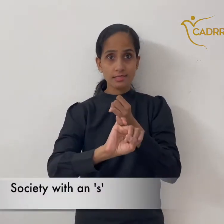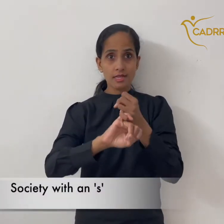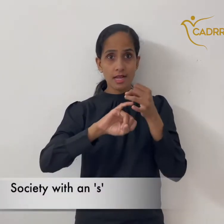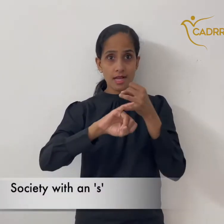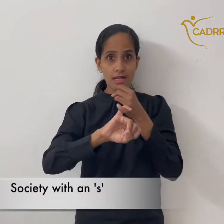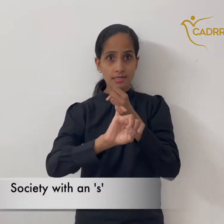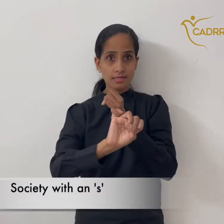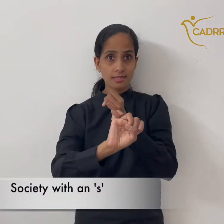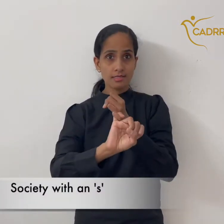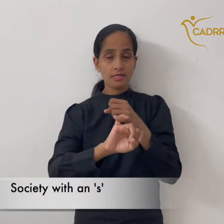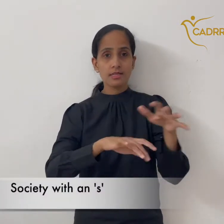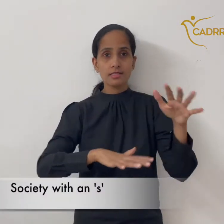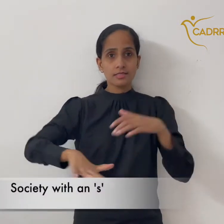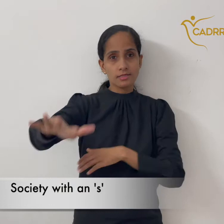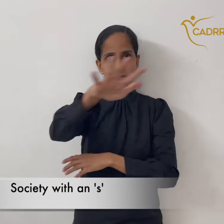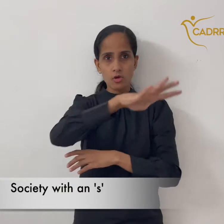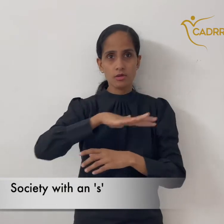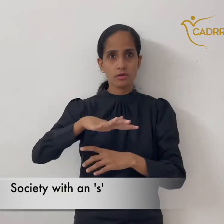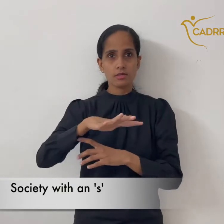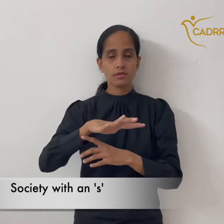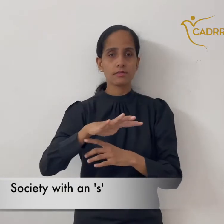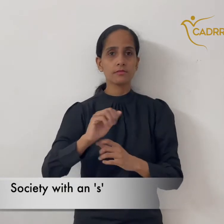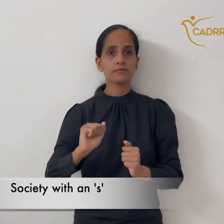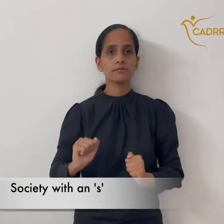Society with an S.